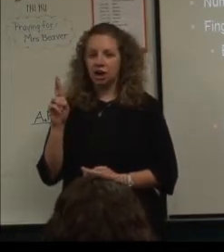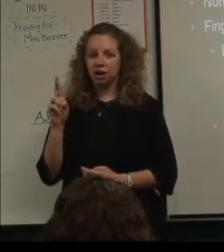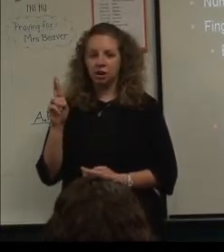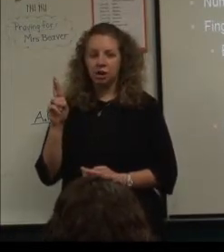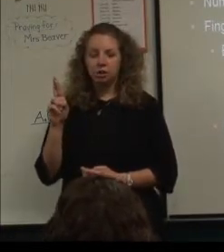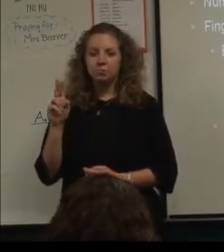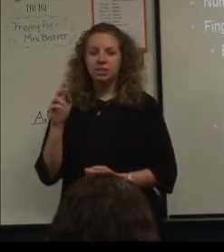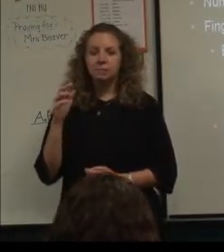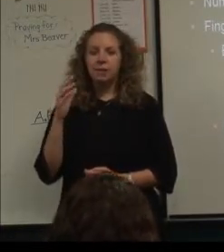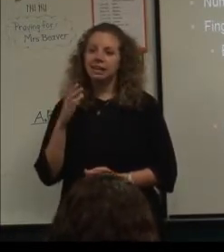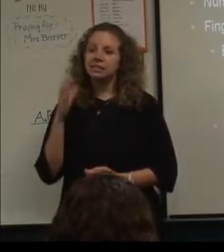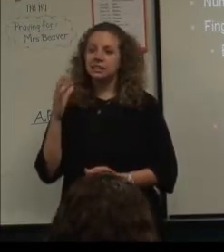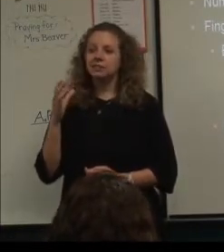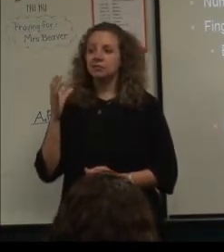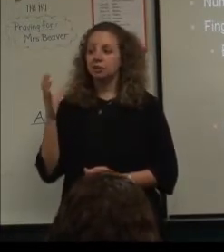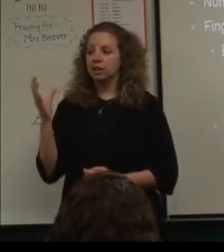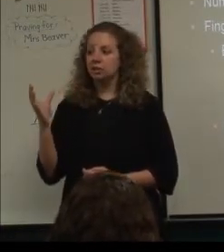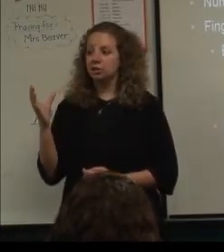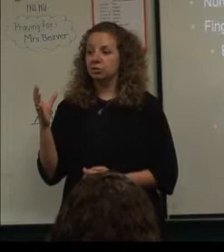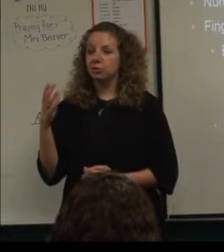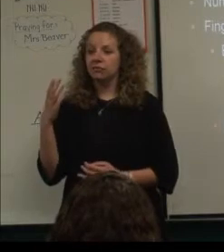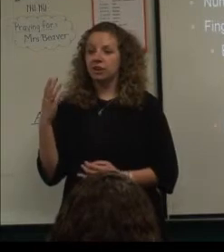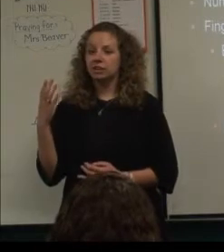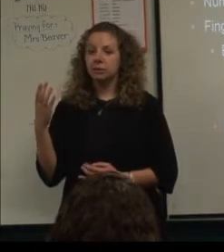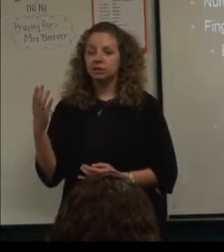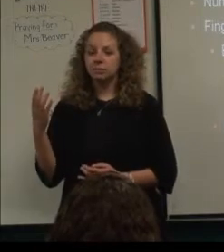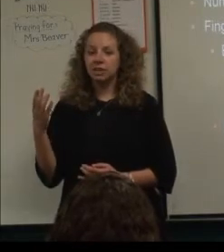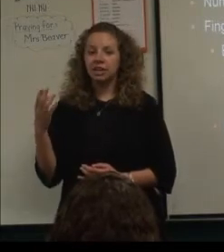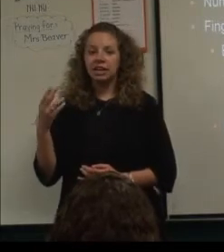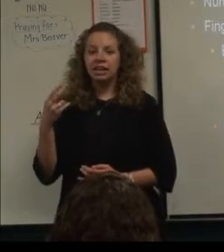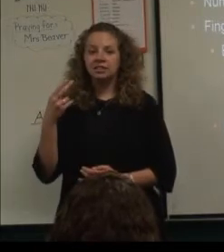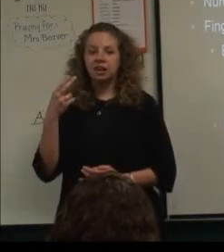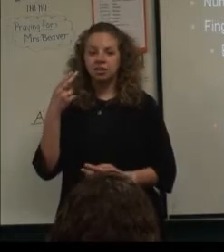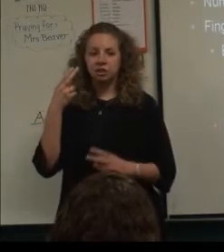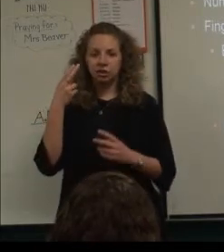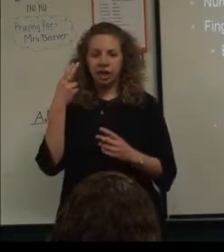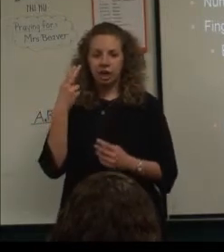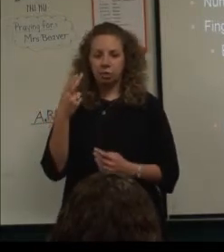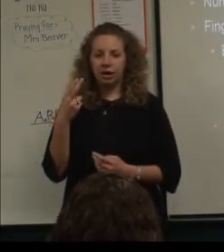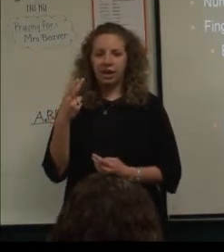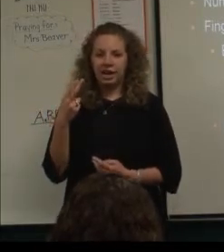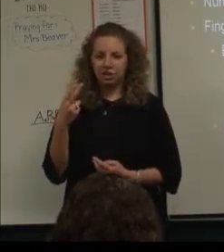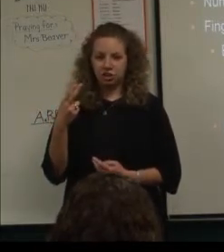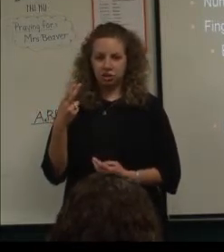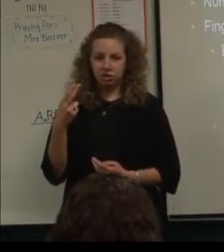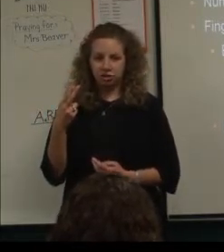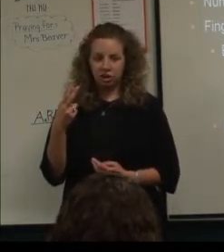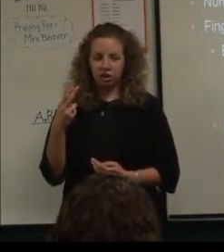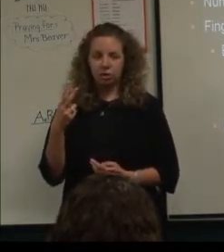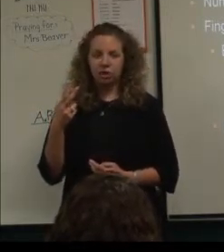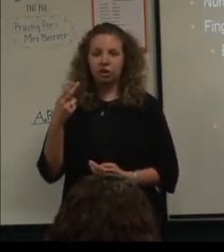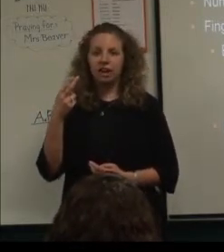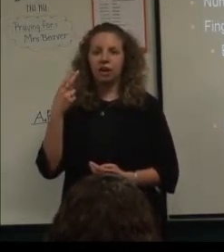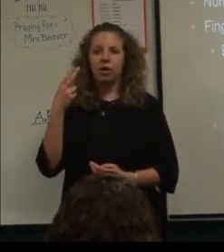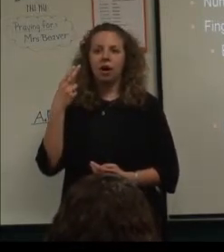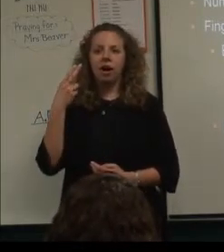R. But the best thing for you guys to do whenever I spell something is not to look at it and go H. You want to look at it and go